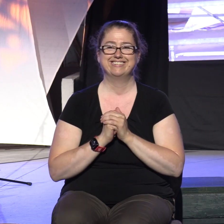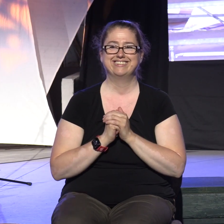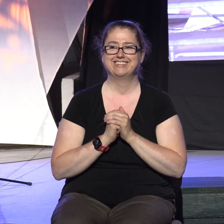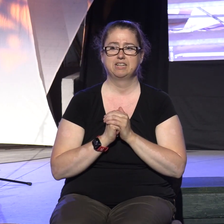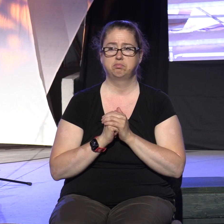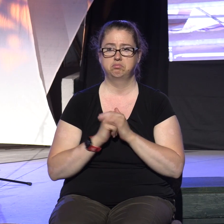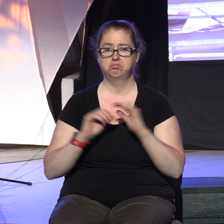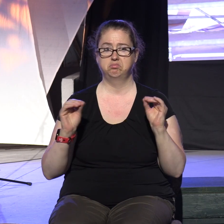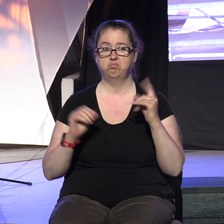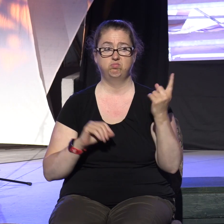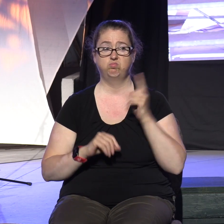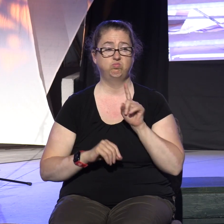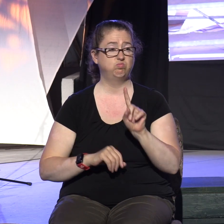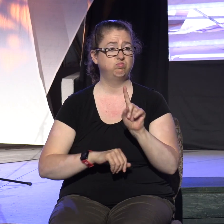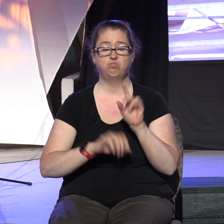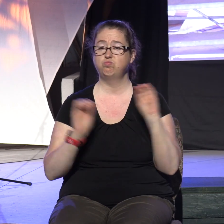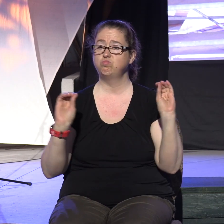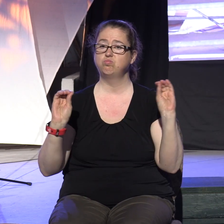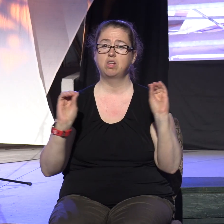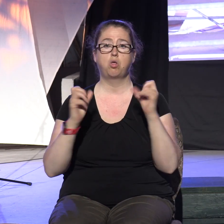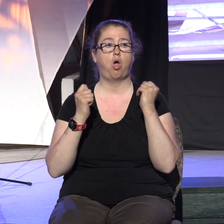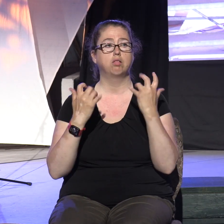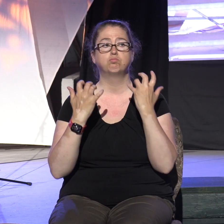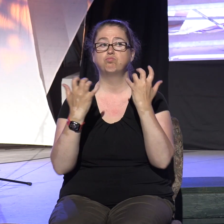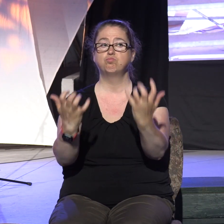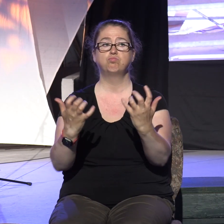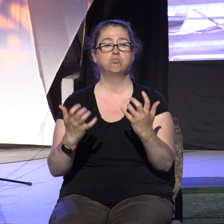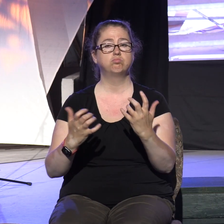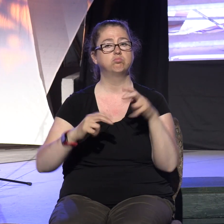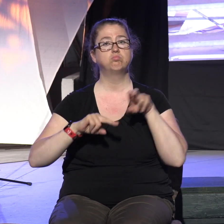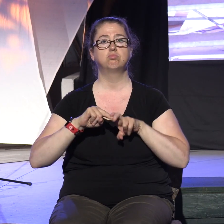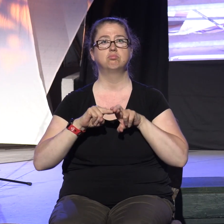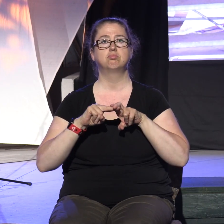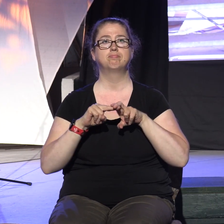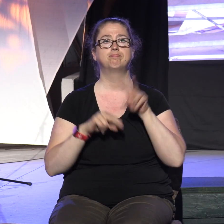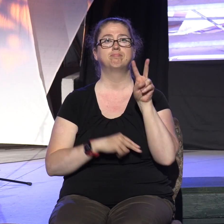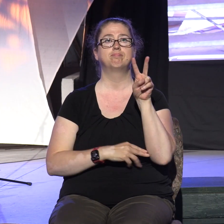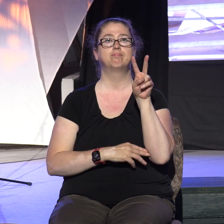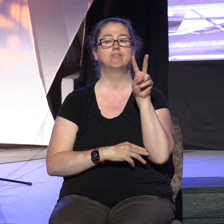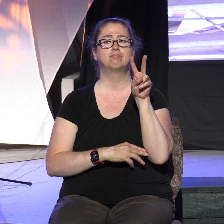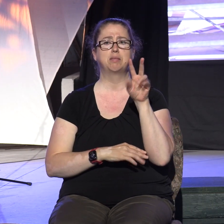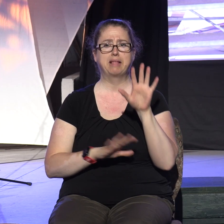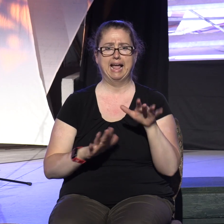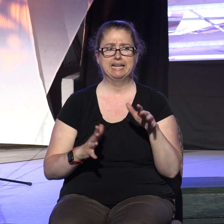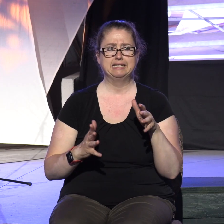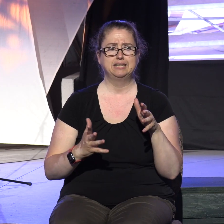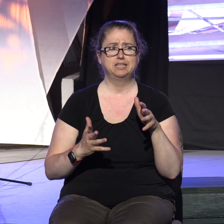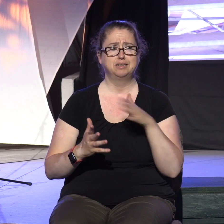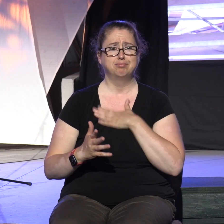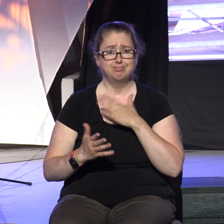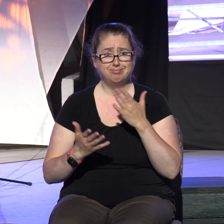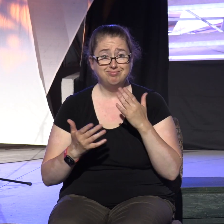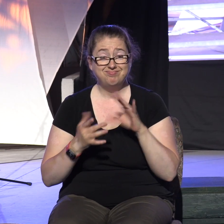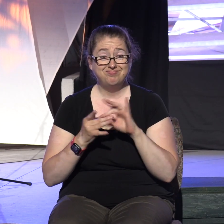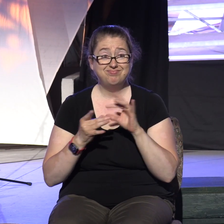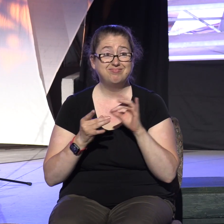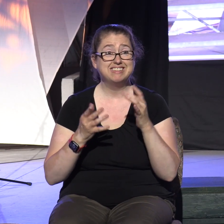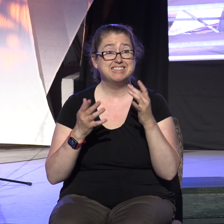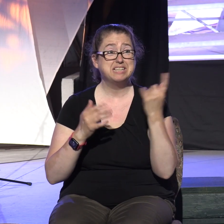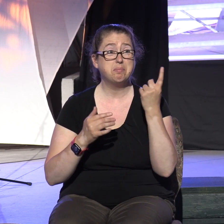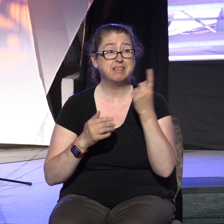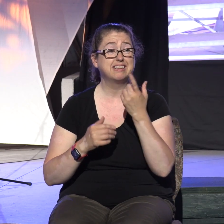her? Finally, a gentleman way in the back of the small chapel raises his hand. He said, well, I know the salespeople